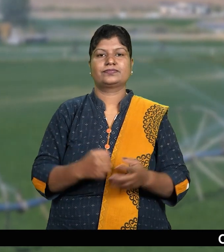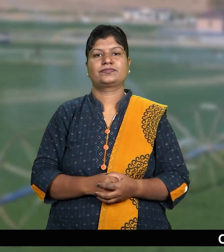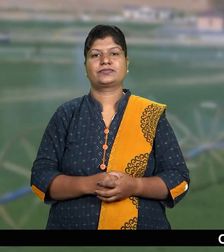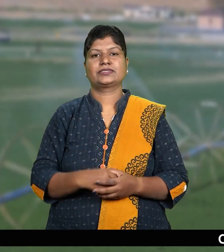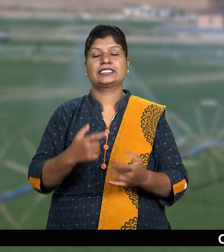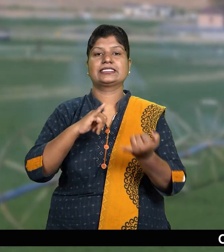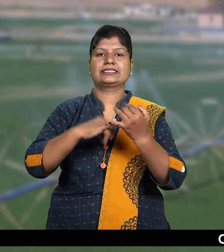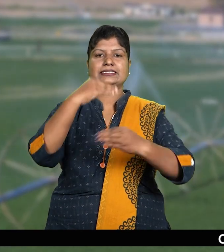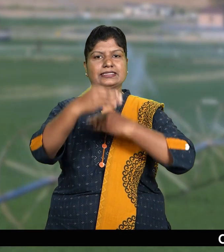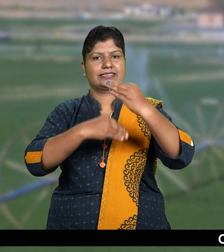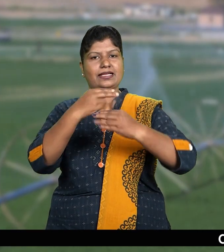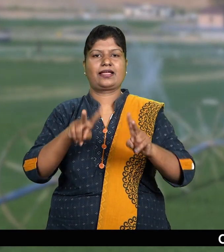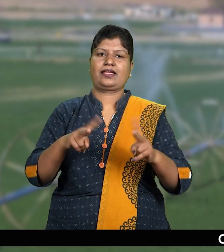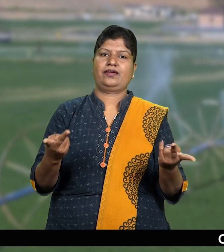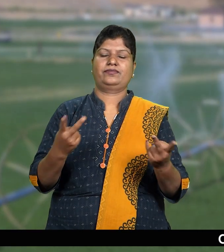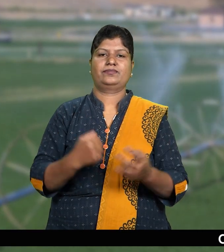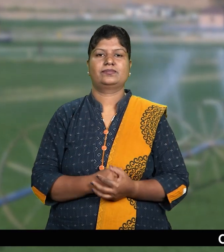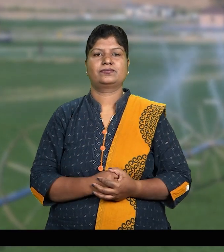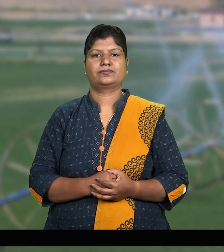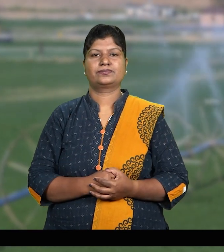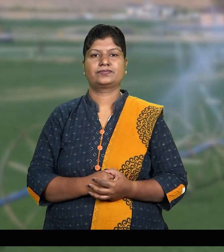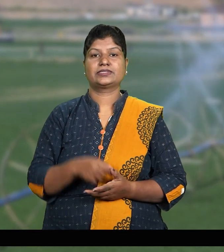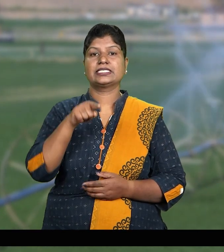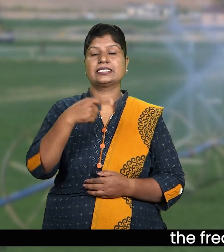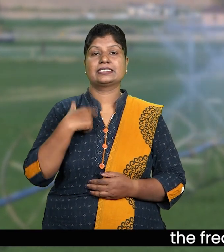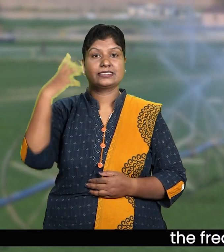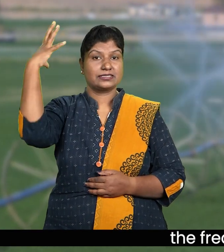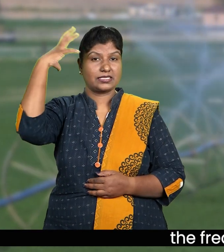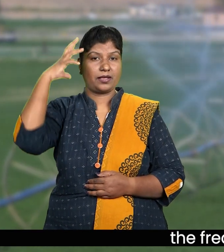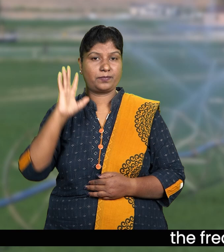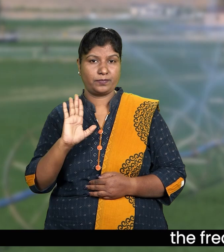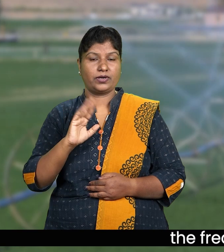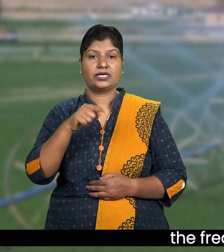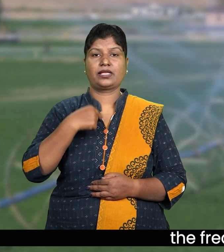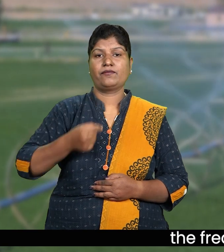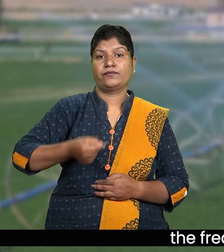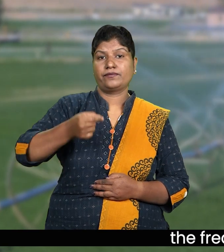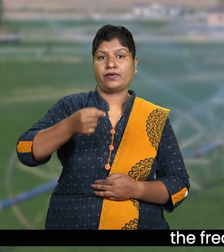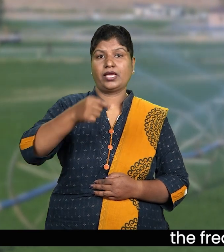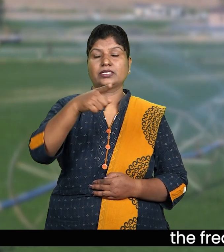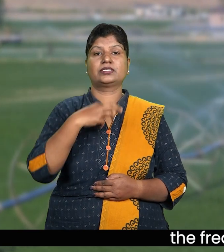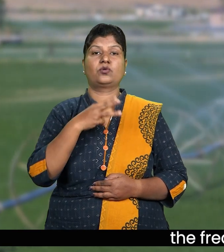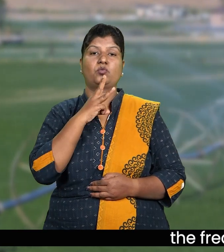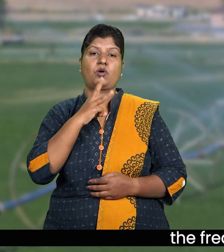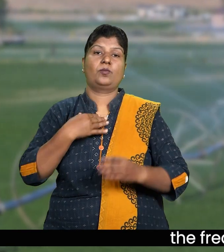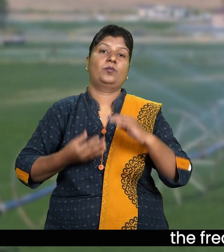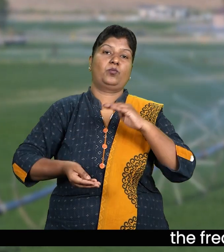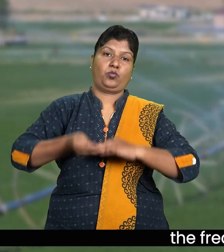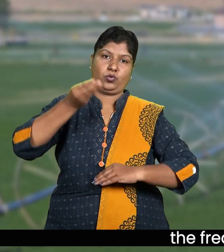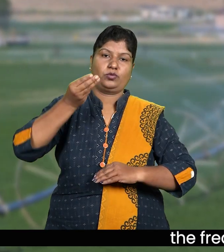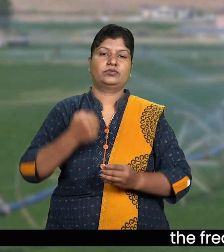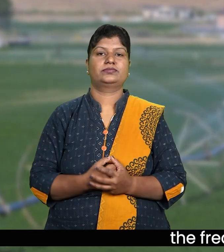and season to season. In summer, the frequency of watering is higher.